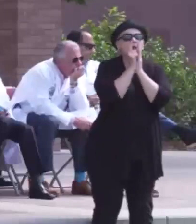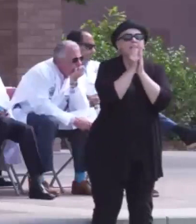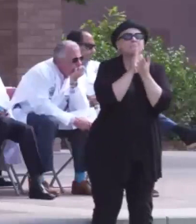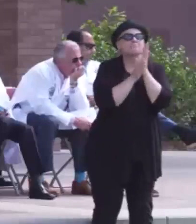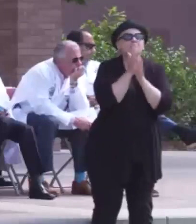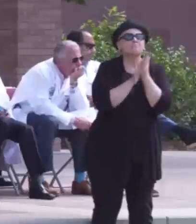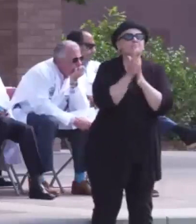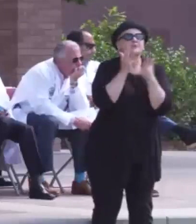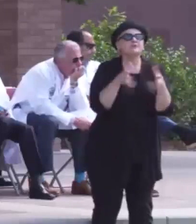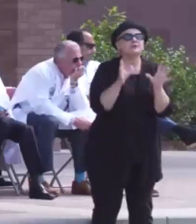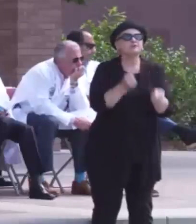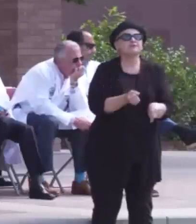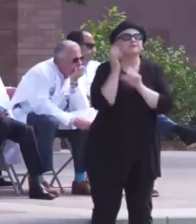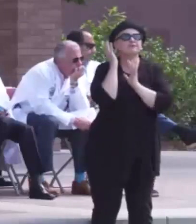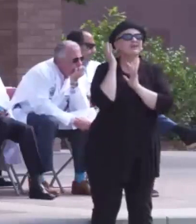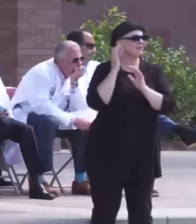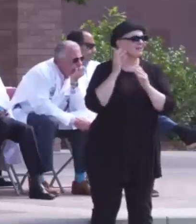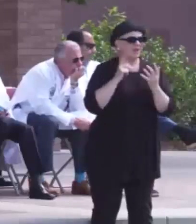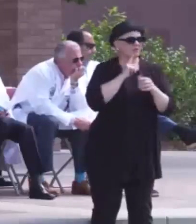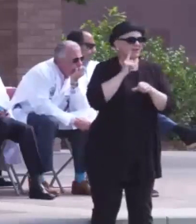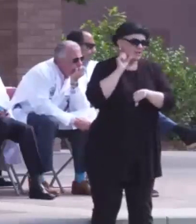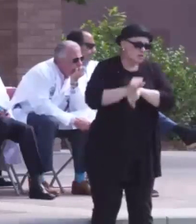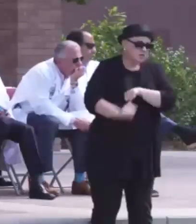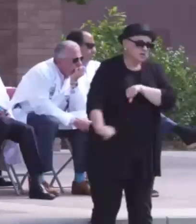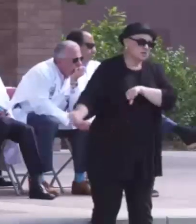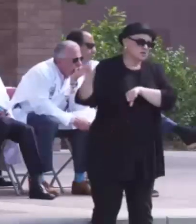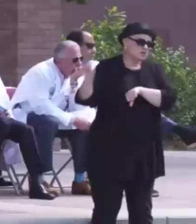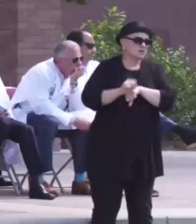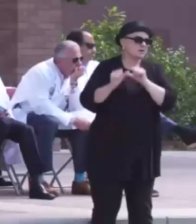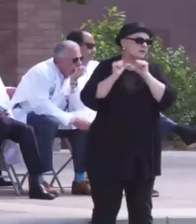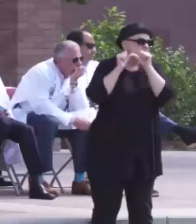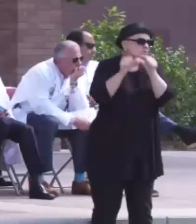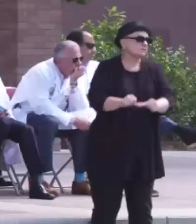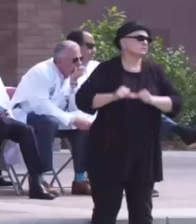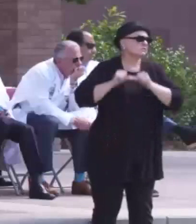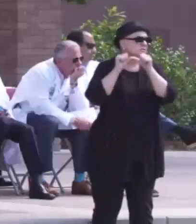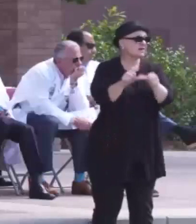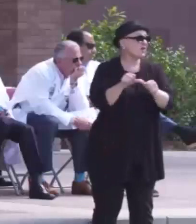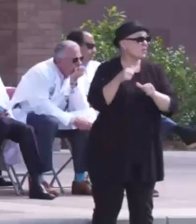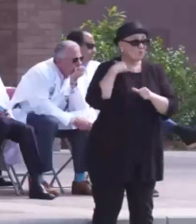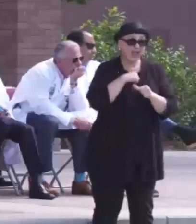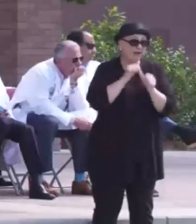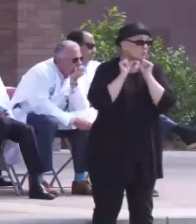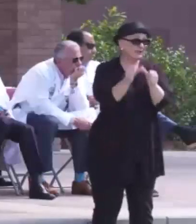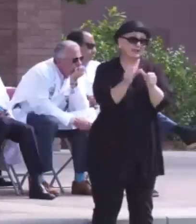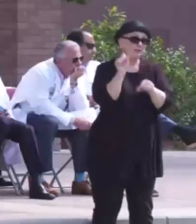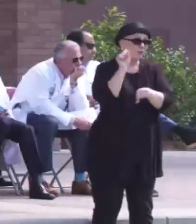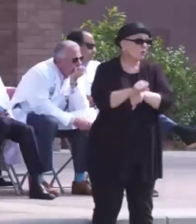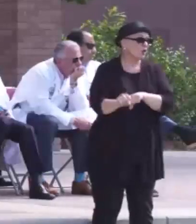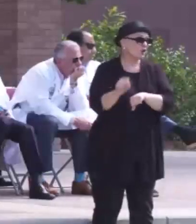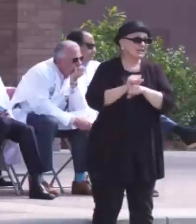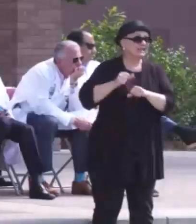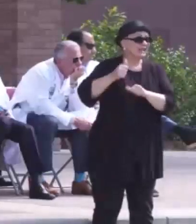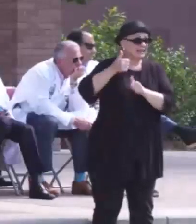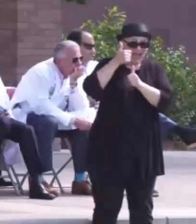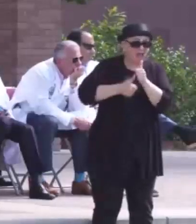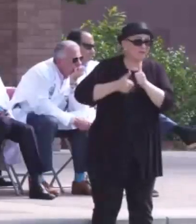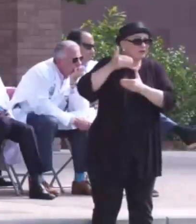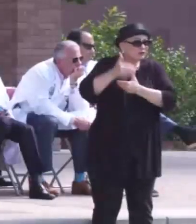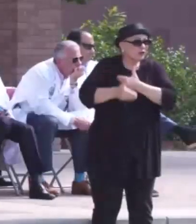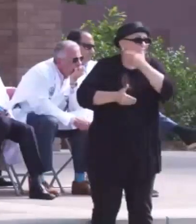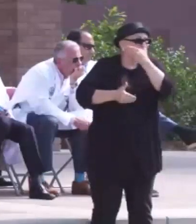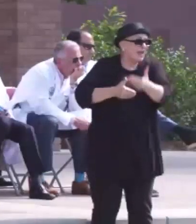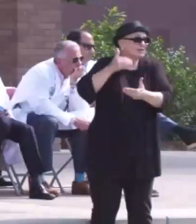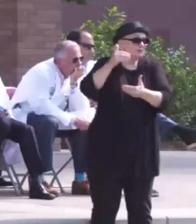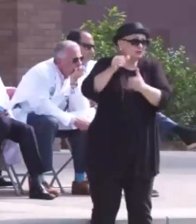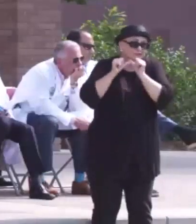problem where we set our values and walk away. We have to keep working at it in every generation.